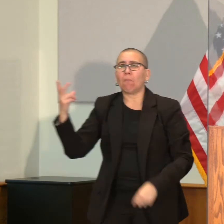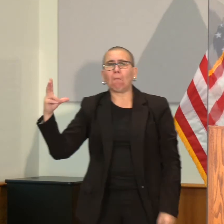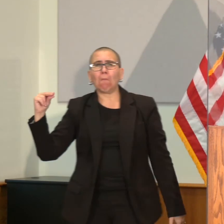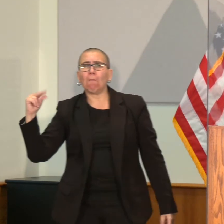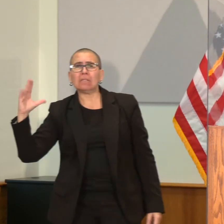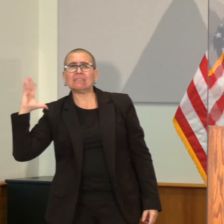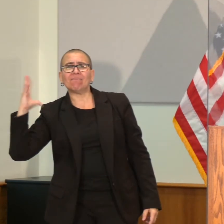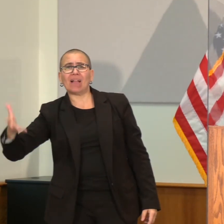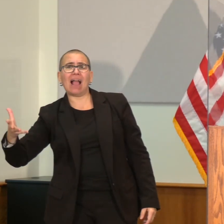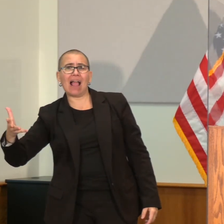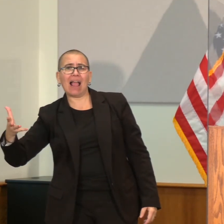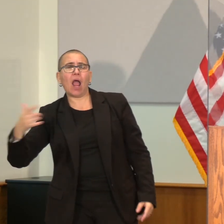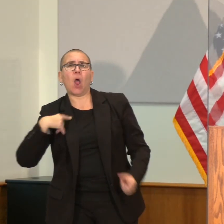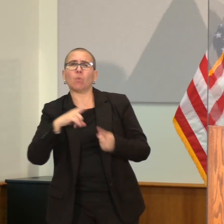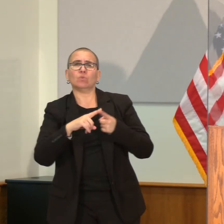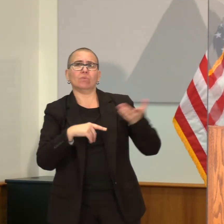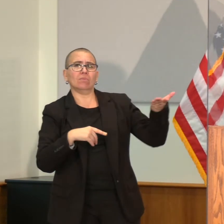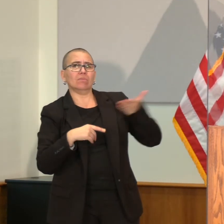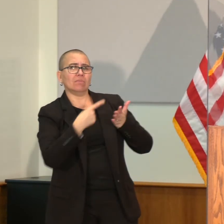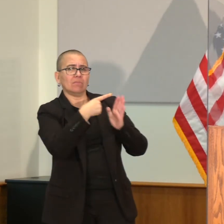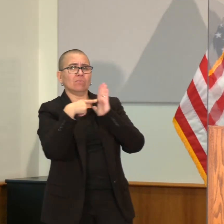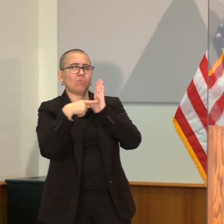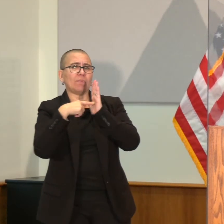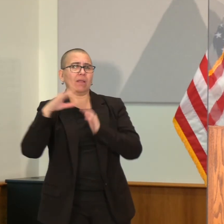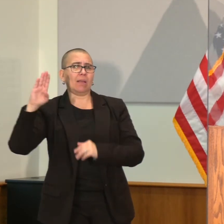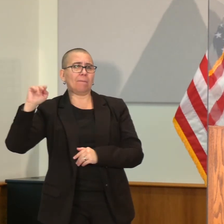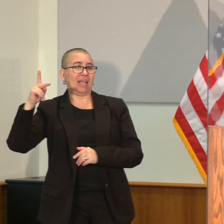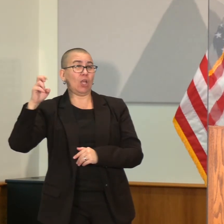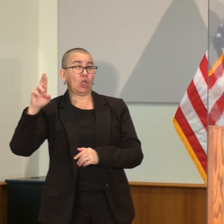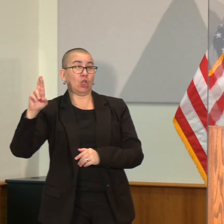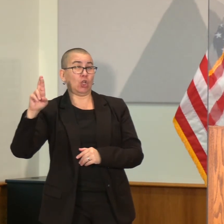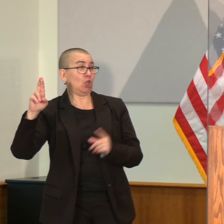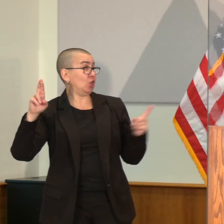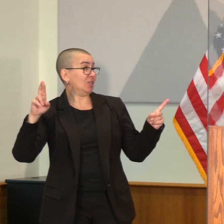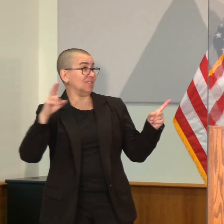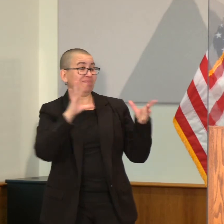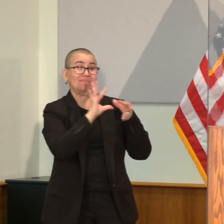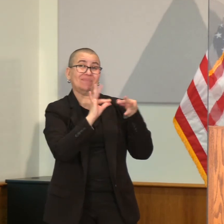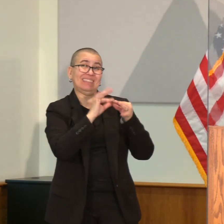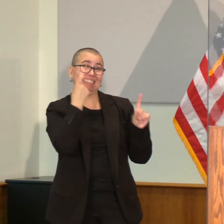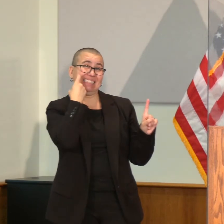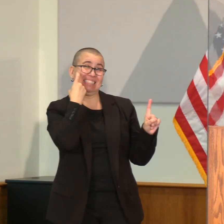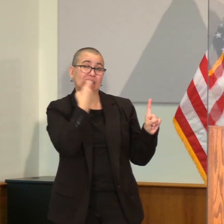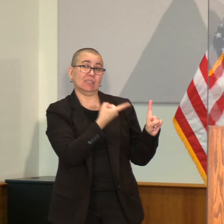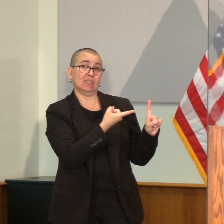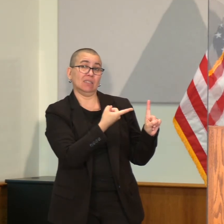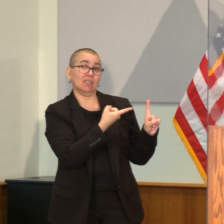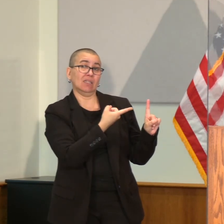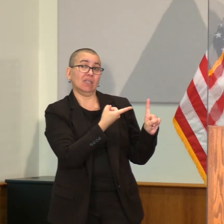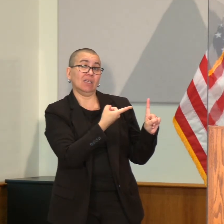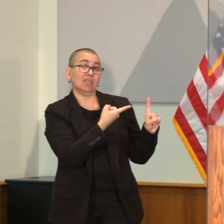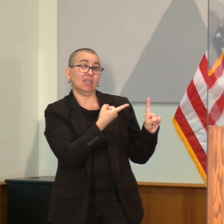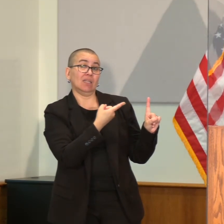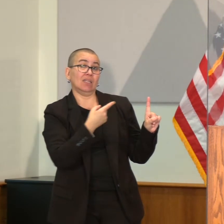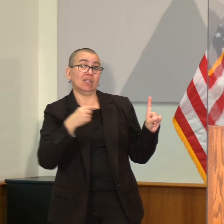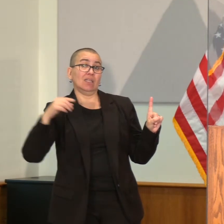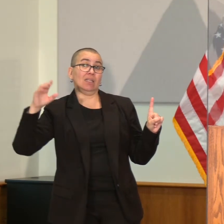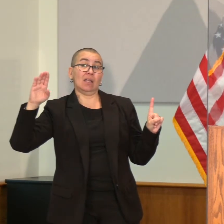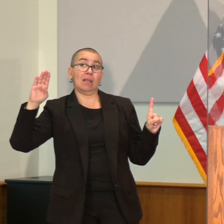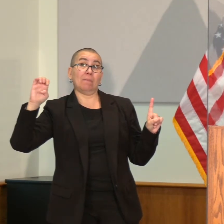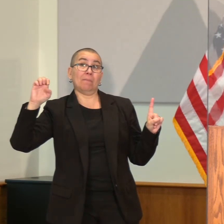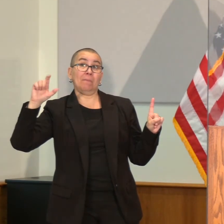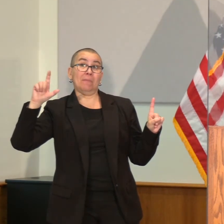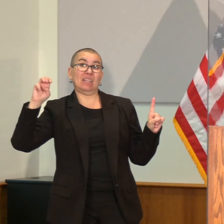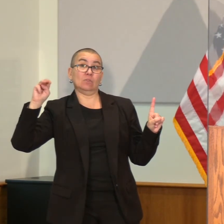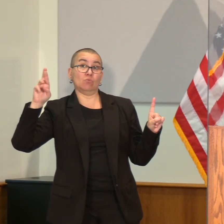what Lieutenant Governor said. Delshia Perry's son died in Beltrami County Jail.